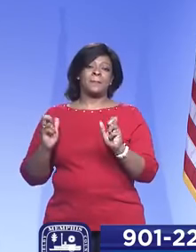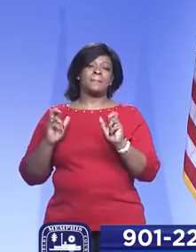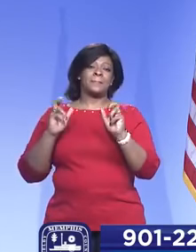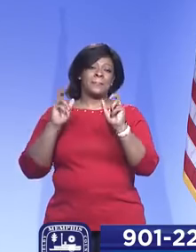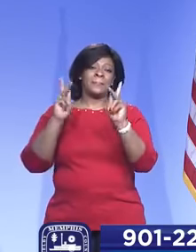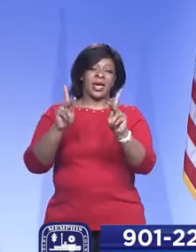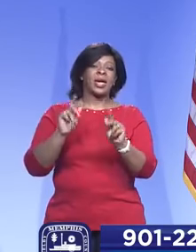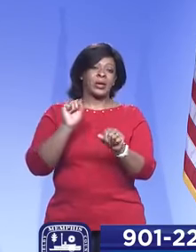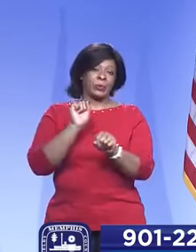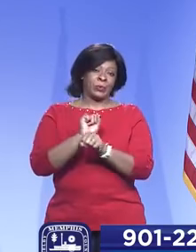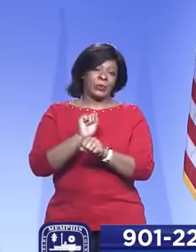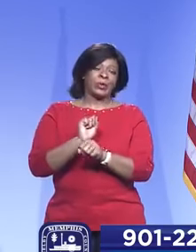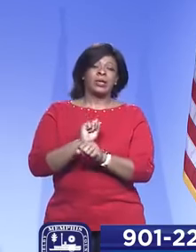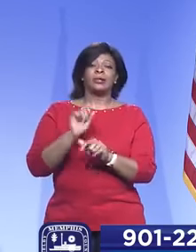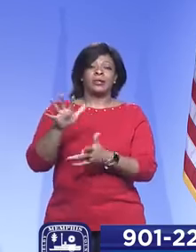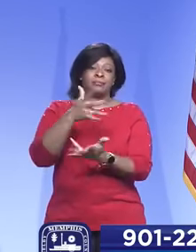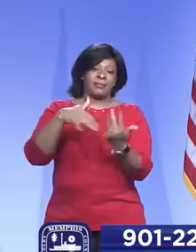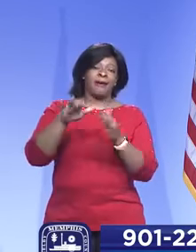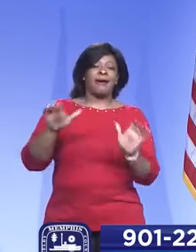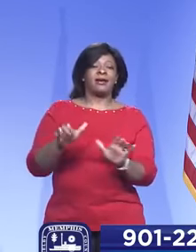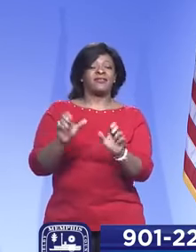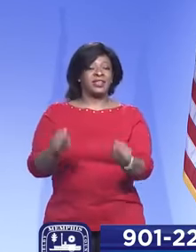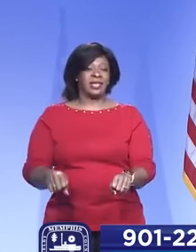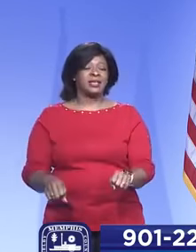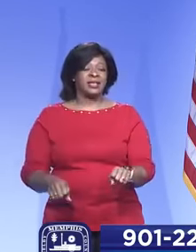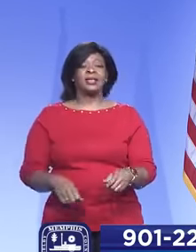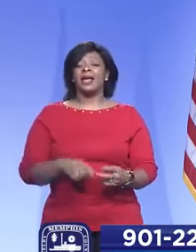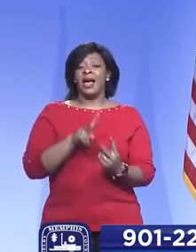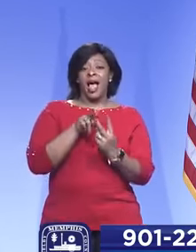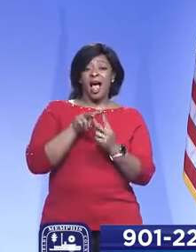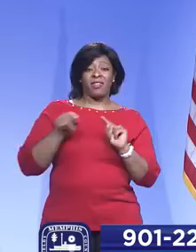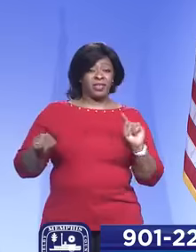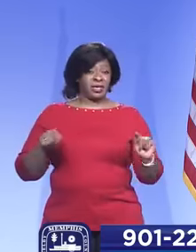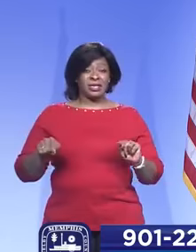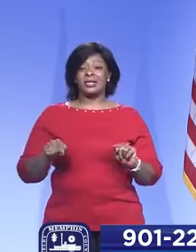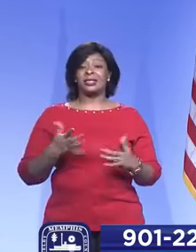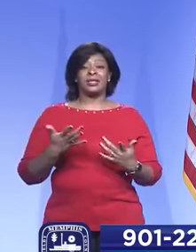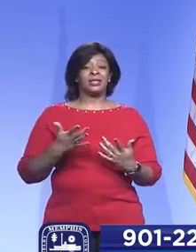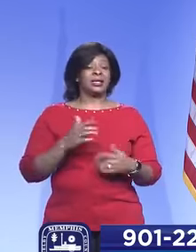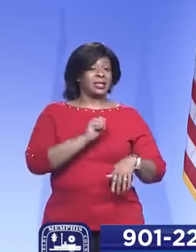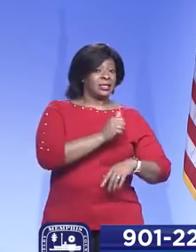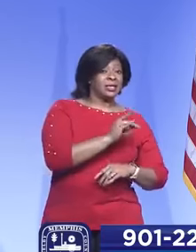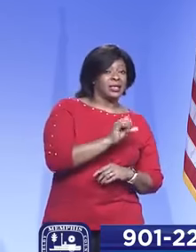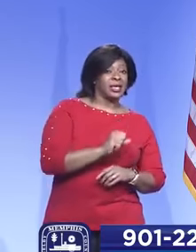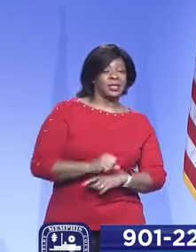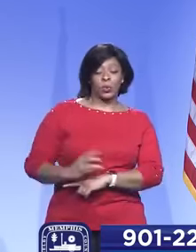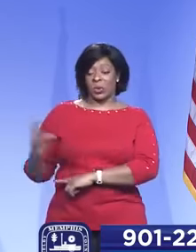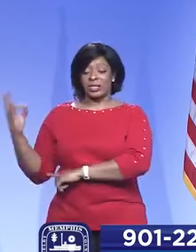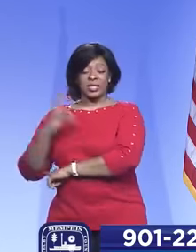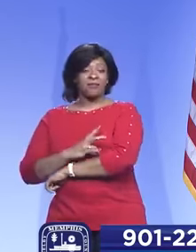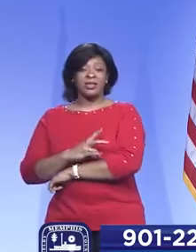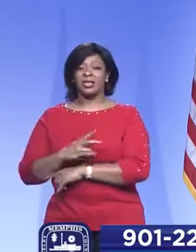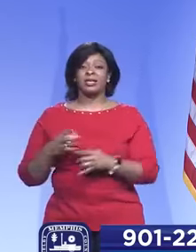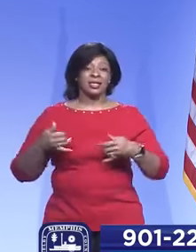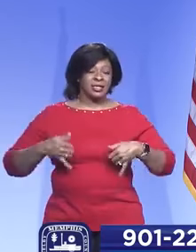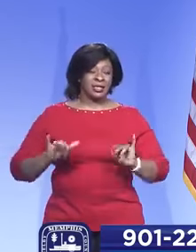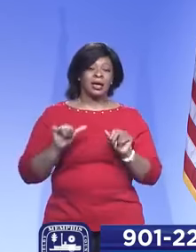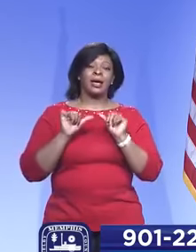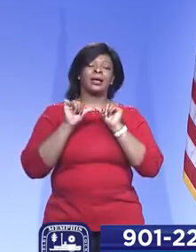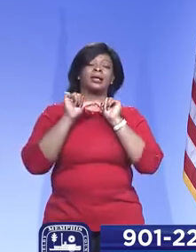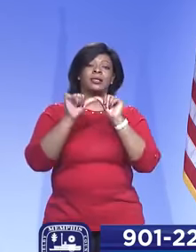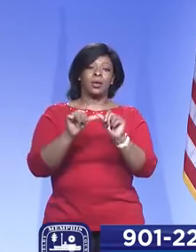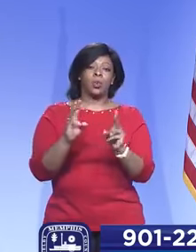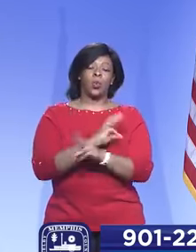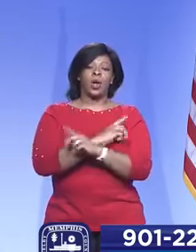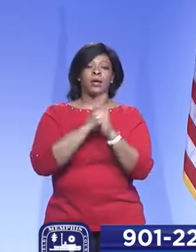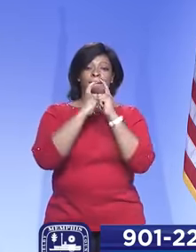from quarantine. But in either situation, whether it's after 10 days or 7 days, they are to continue to wear